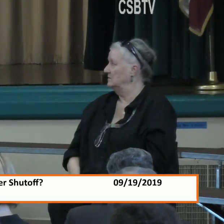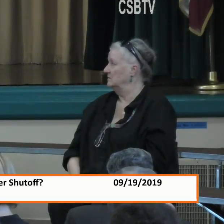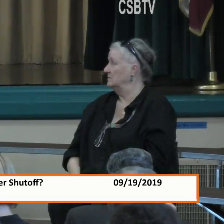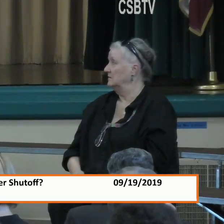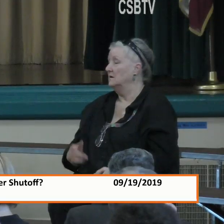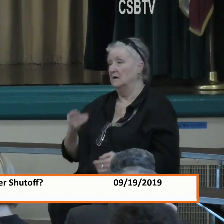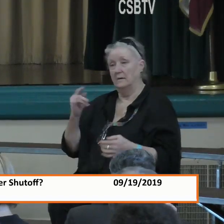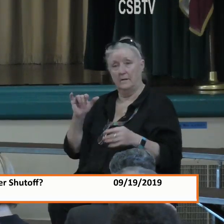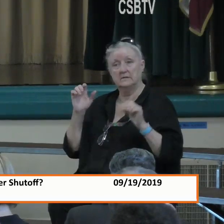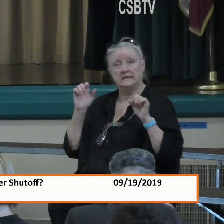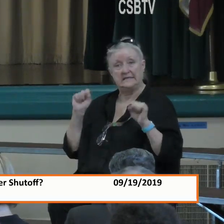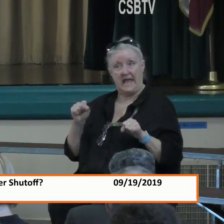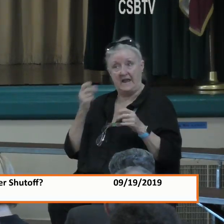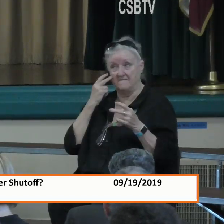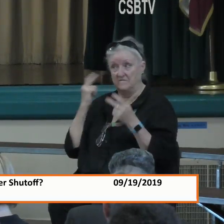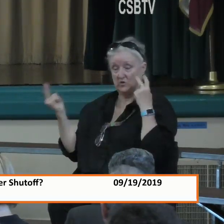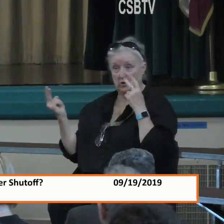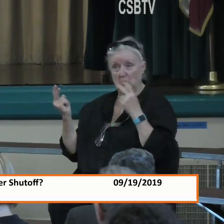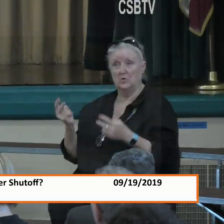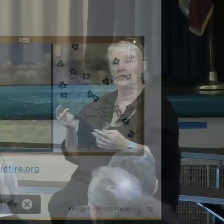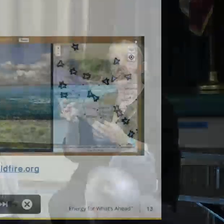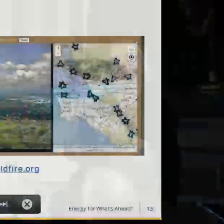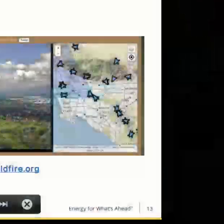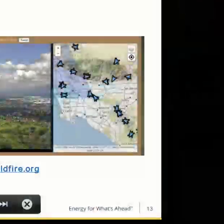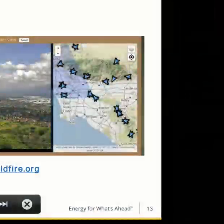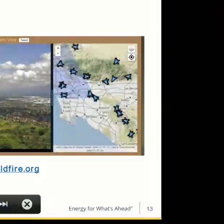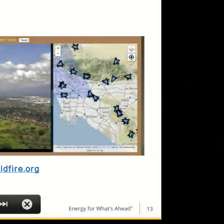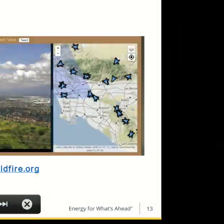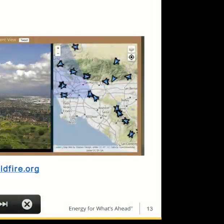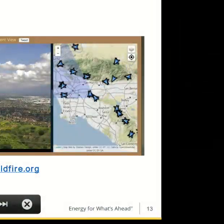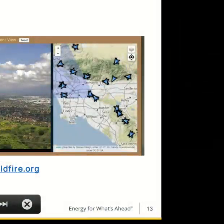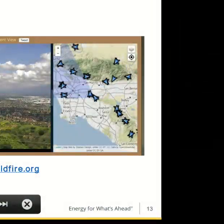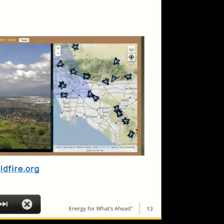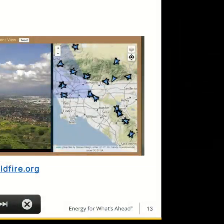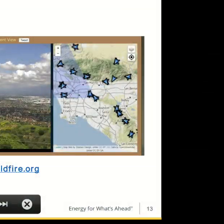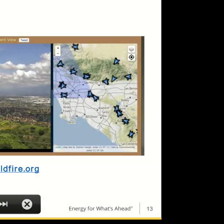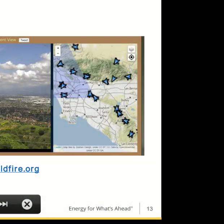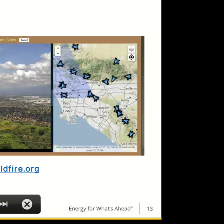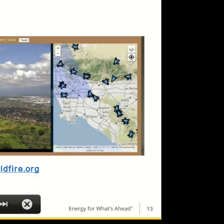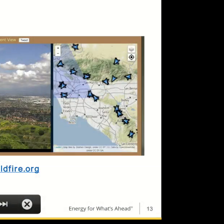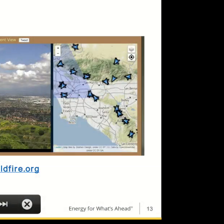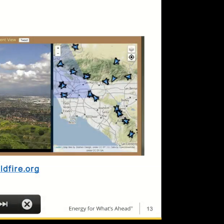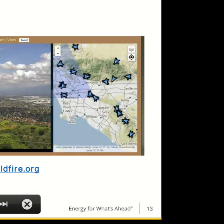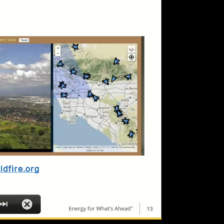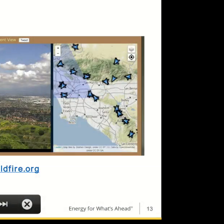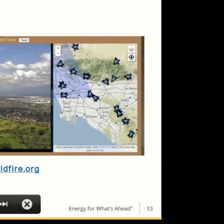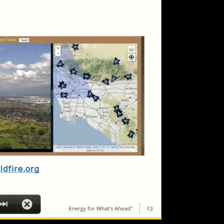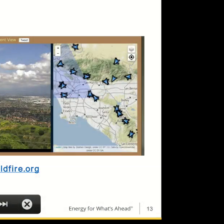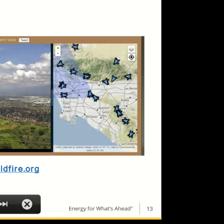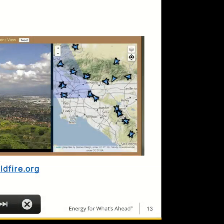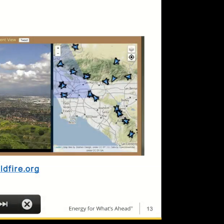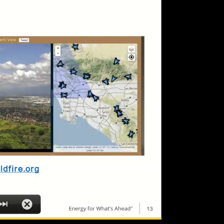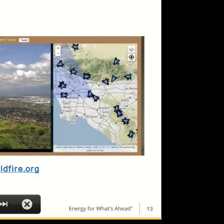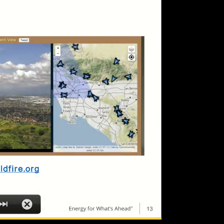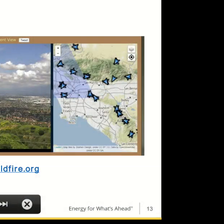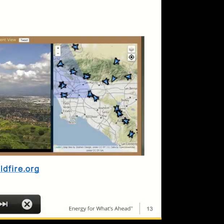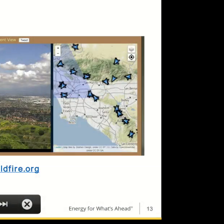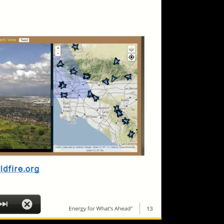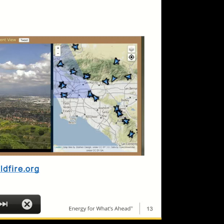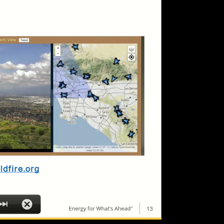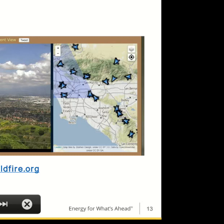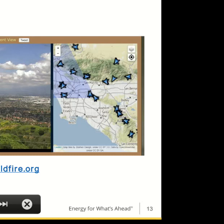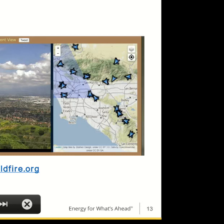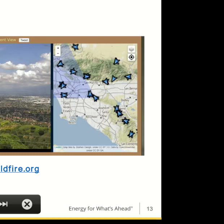The public can view these wildfire cameras on the website listed here. When the project is fully implemented, local